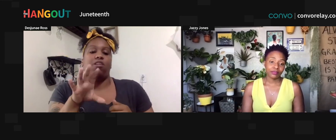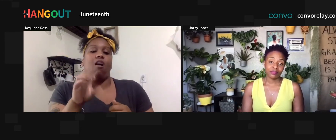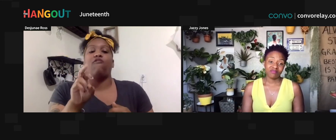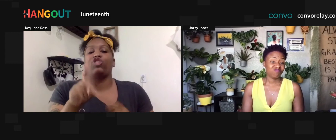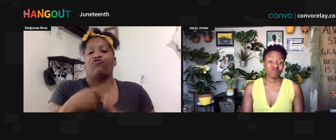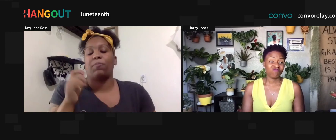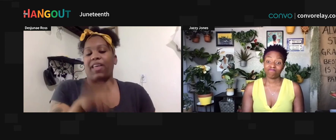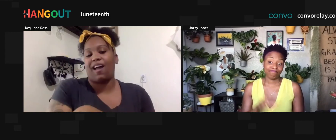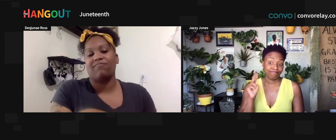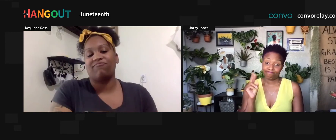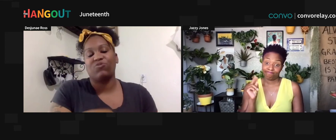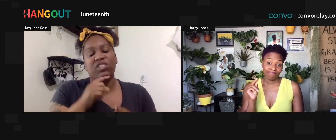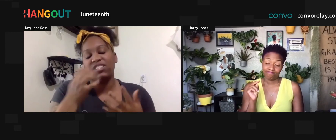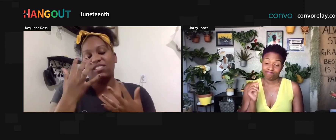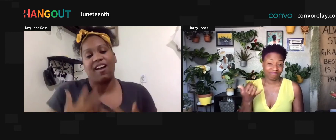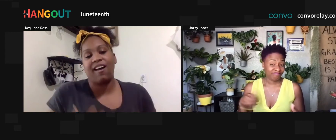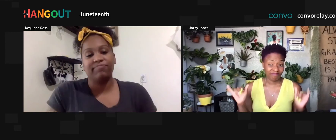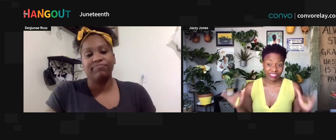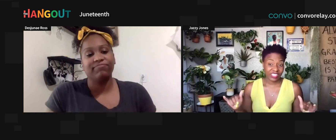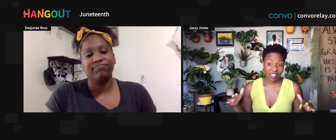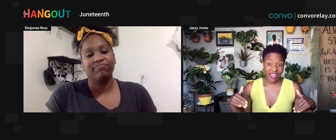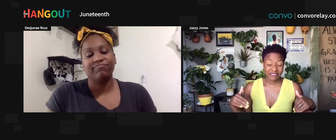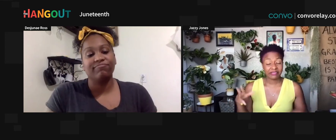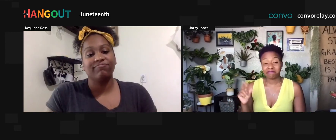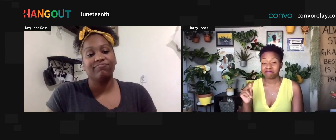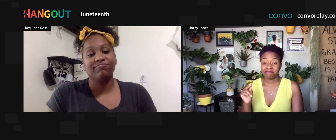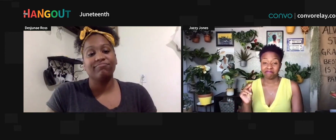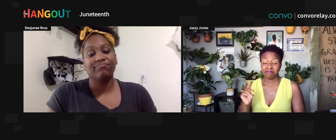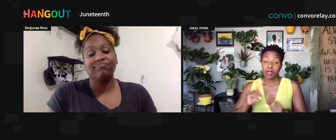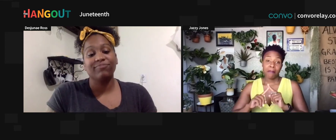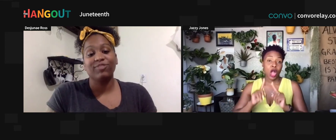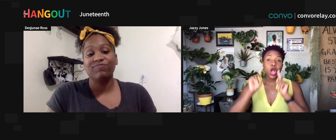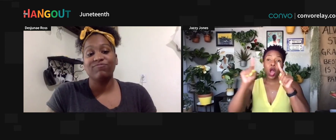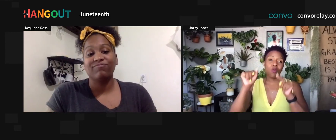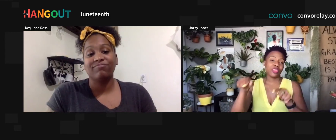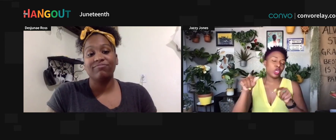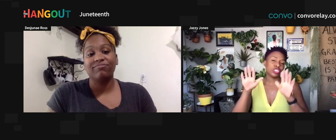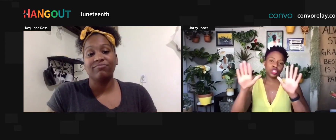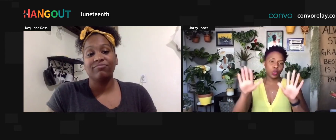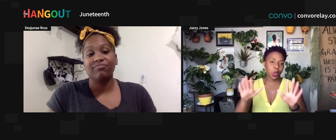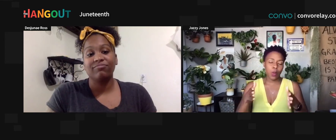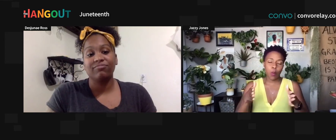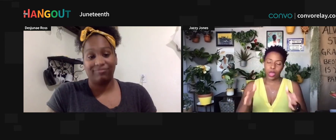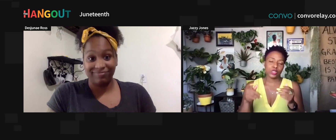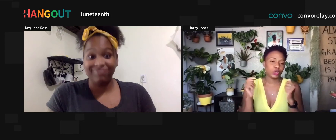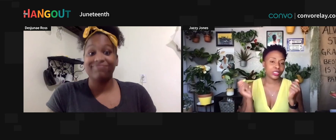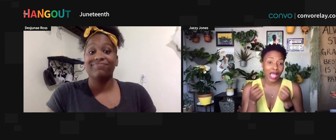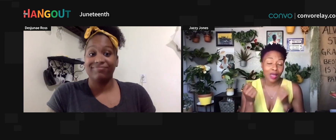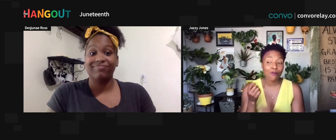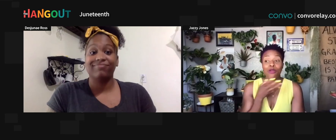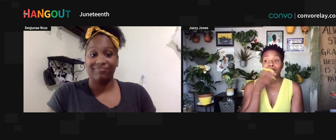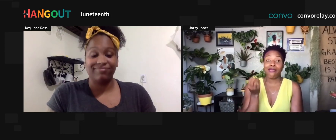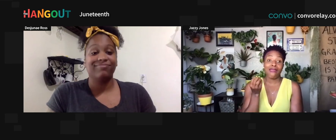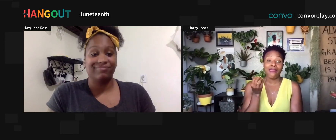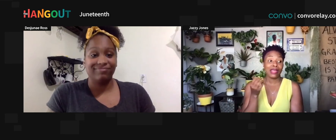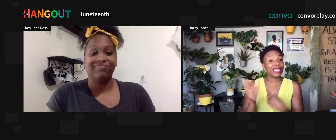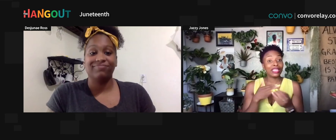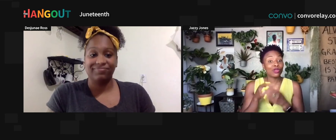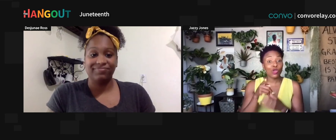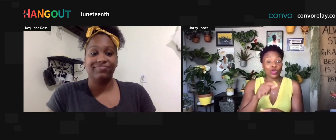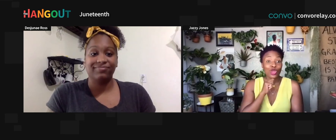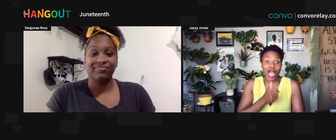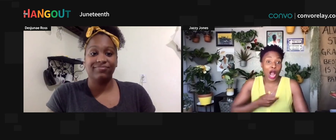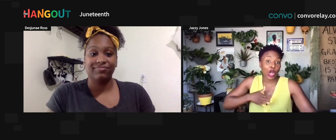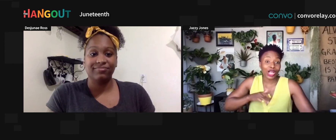it was self-sufficient before. We could never recover from after that. They still have not recovered from that area, but